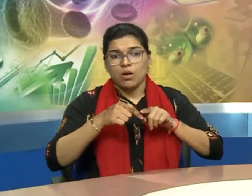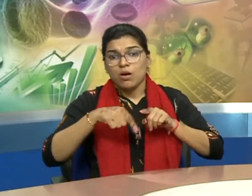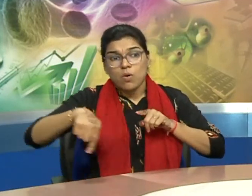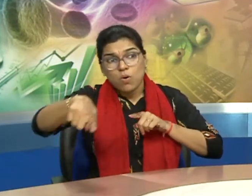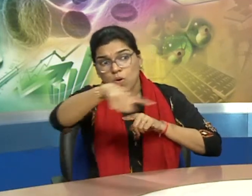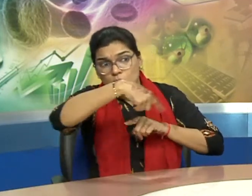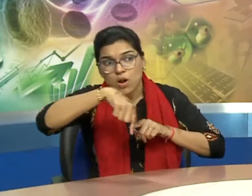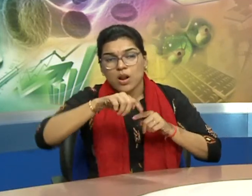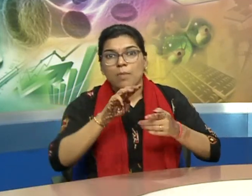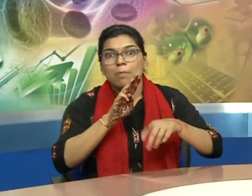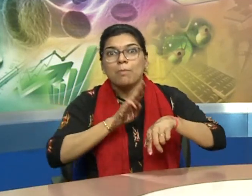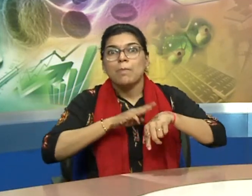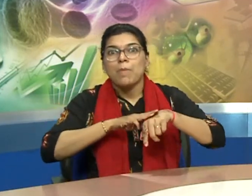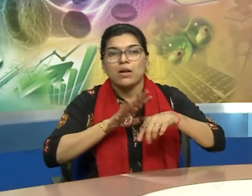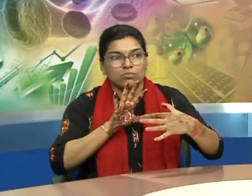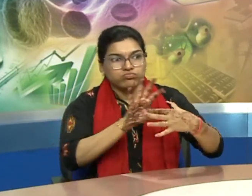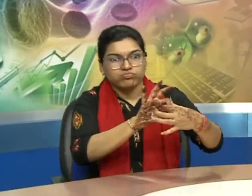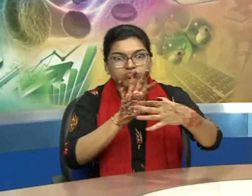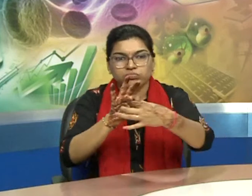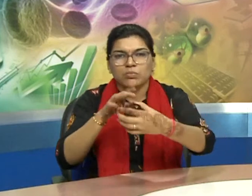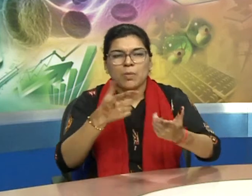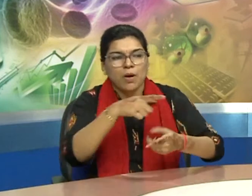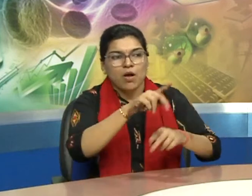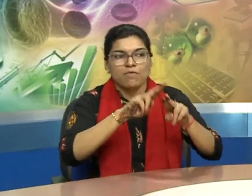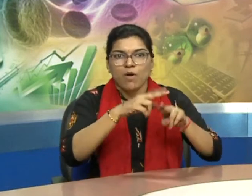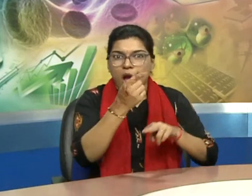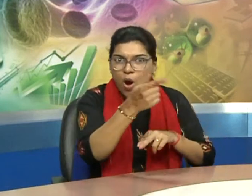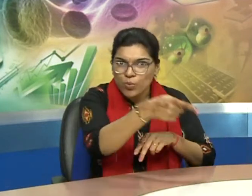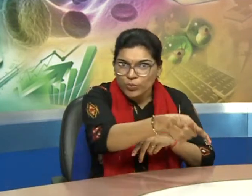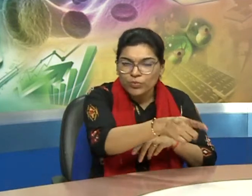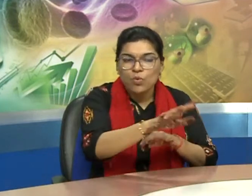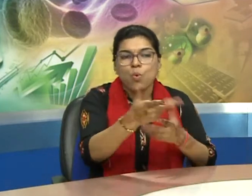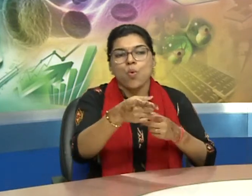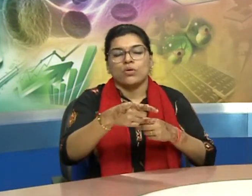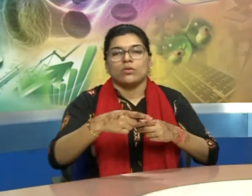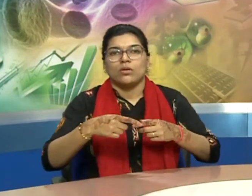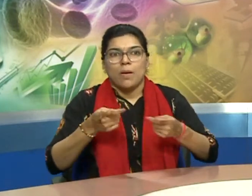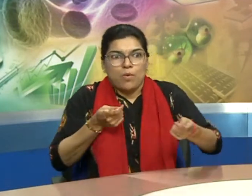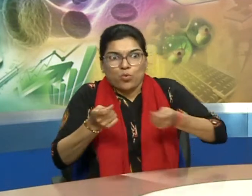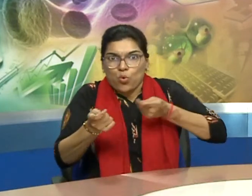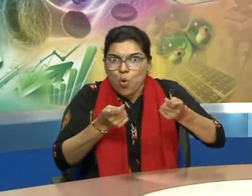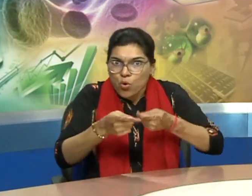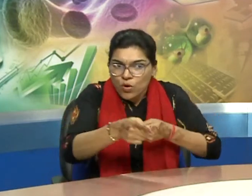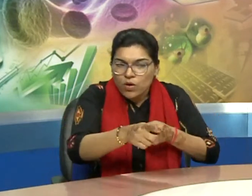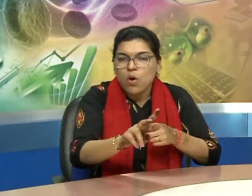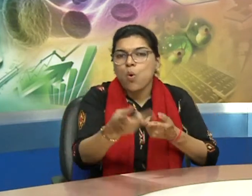level. So they also approach to the university library.